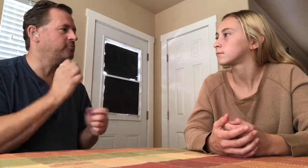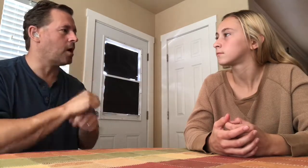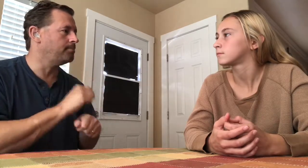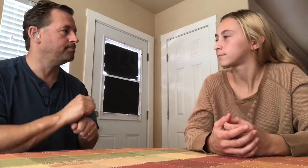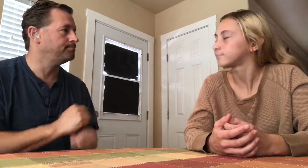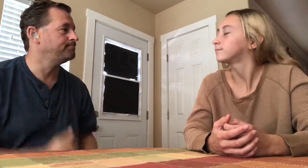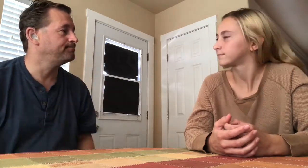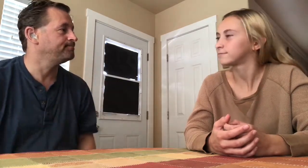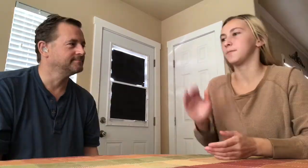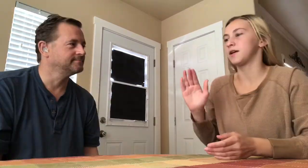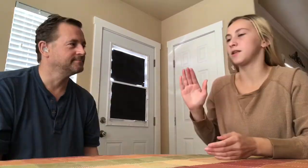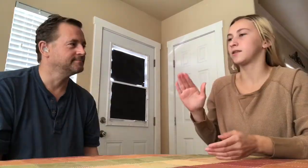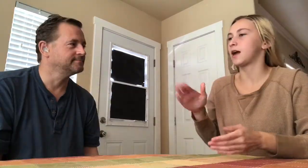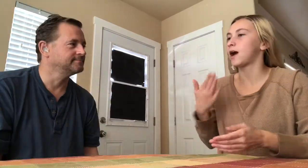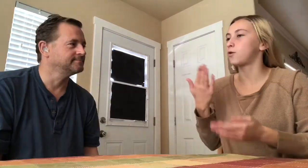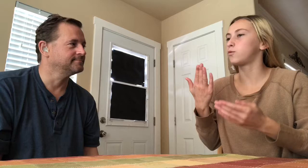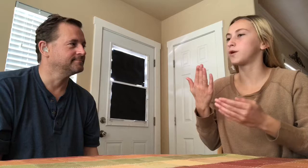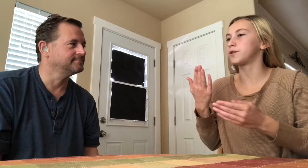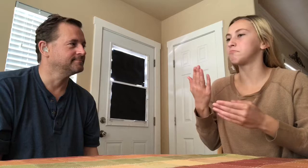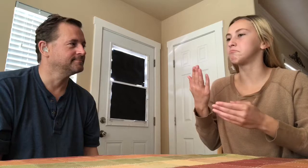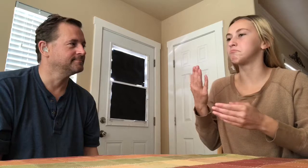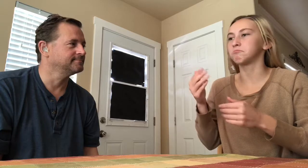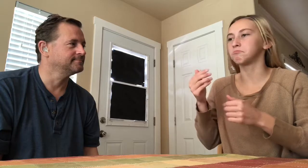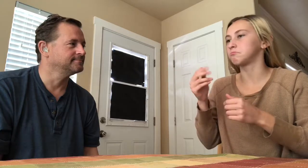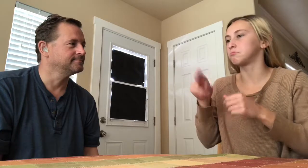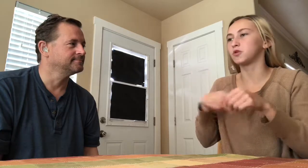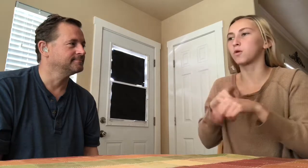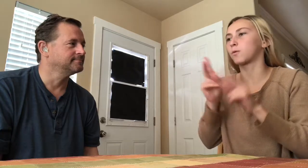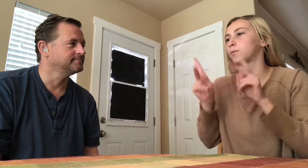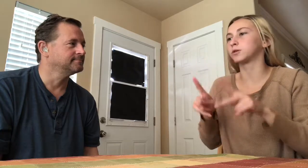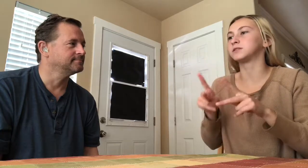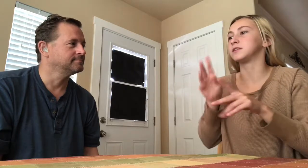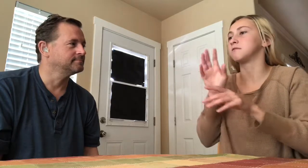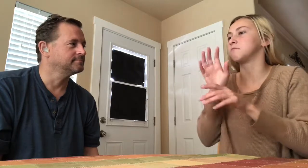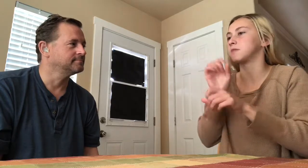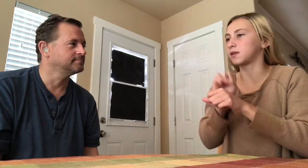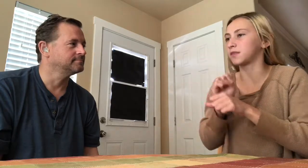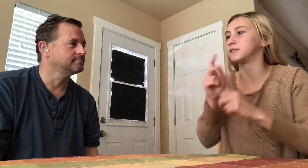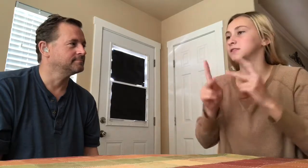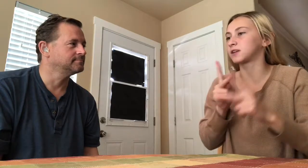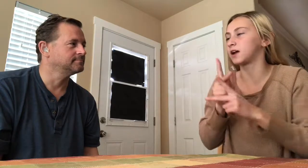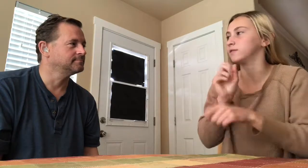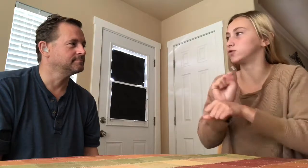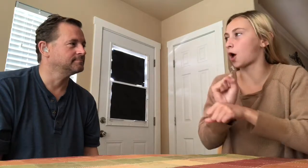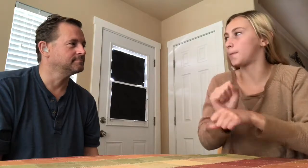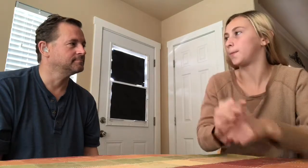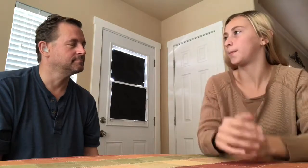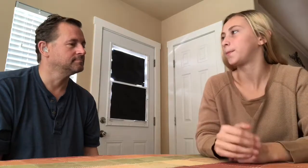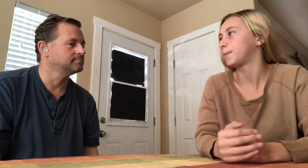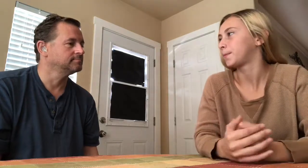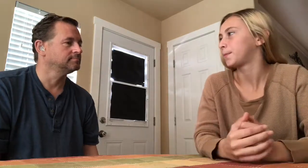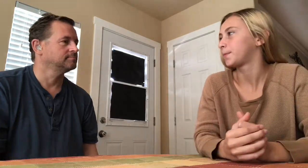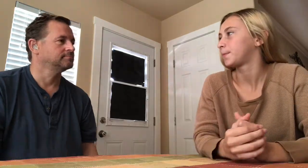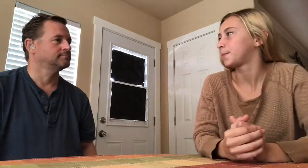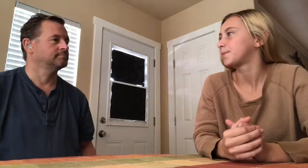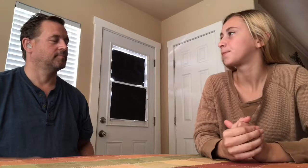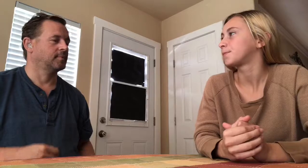job. And how would the normal person get this kind of job?